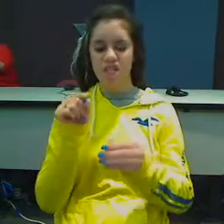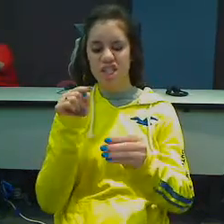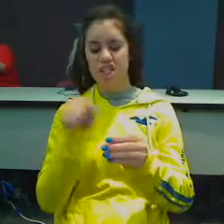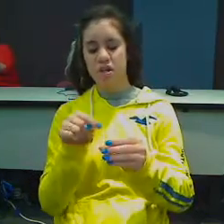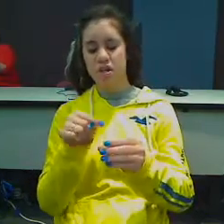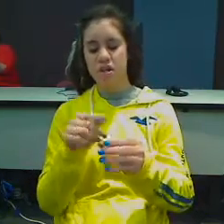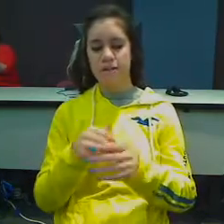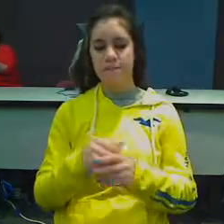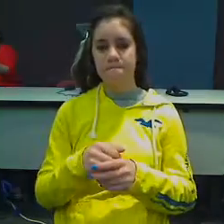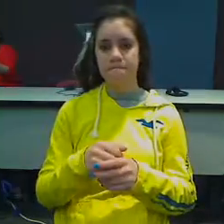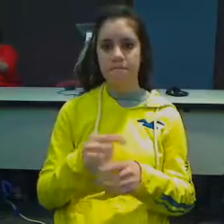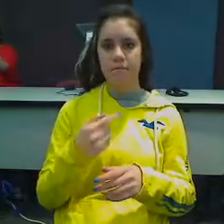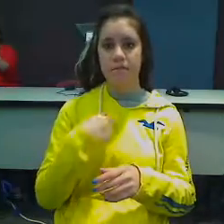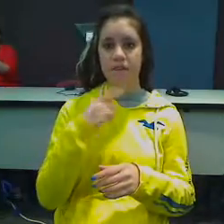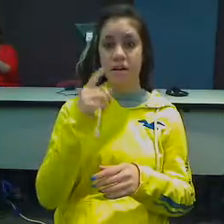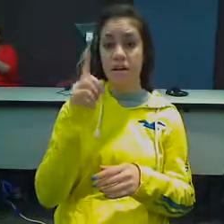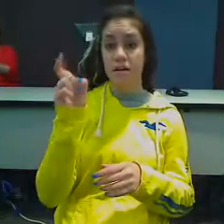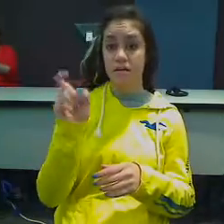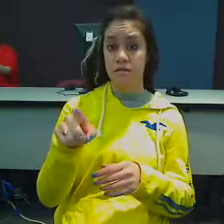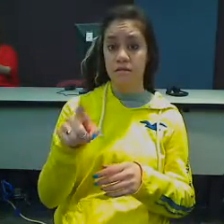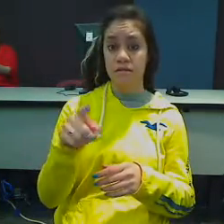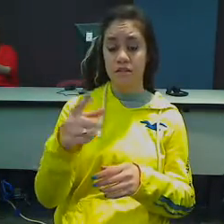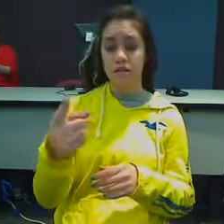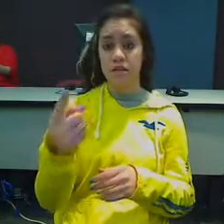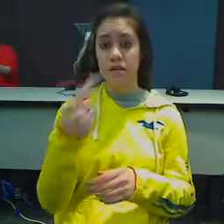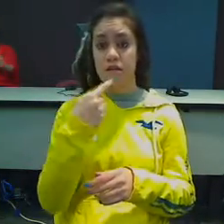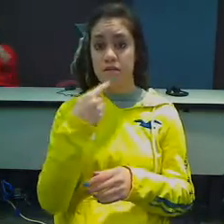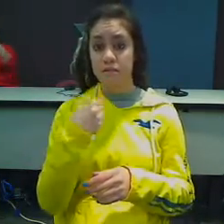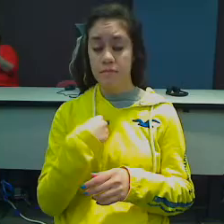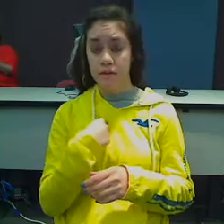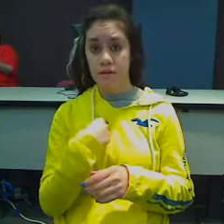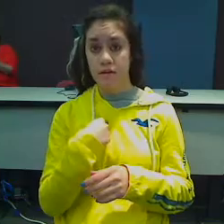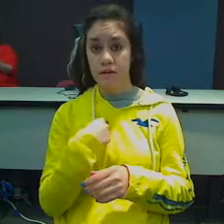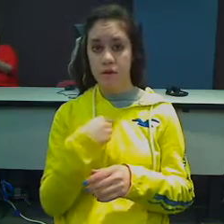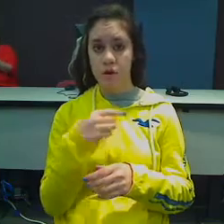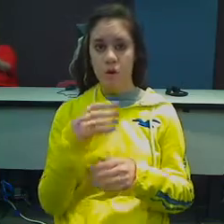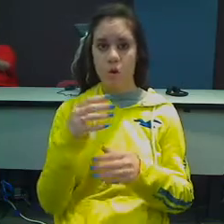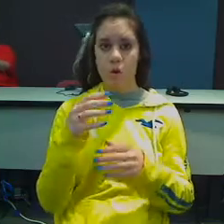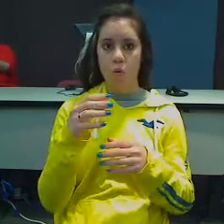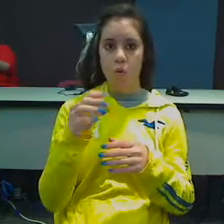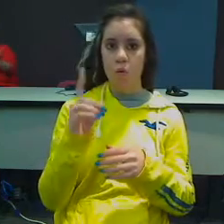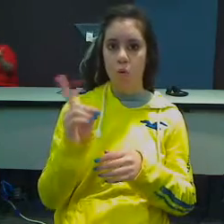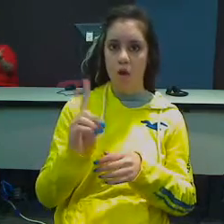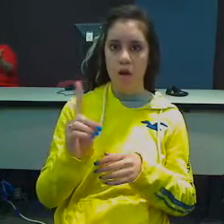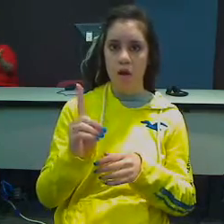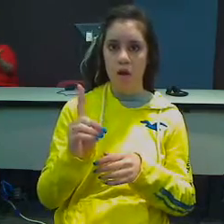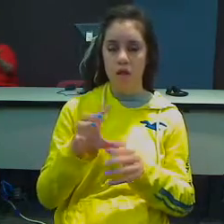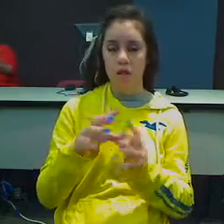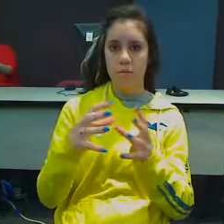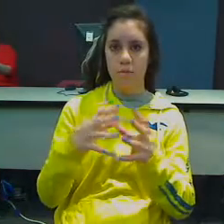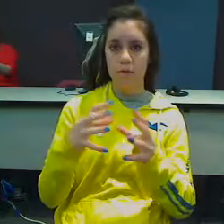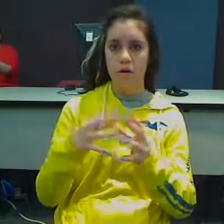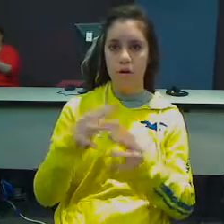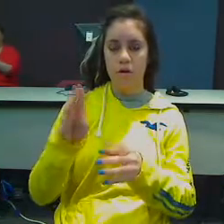to describe where on the ball that red dot is, you would have a very hard time.